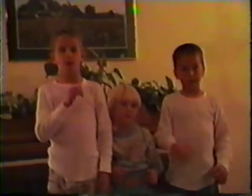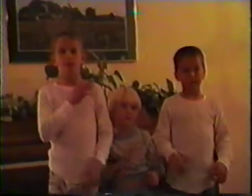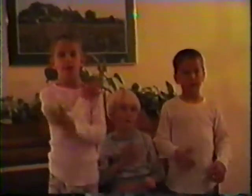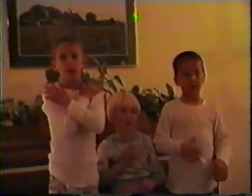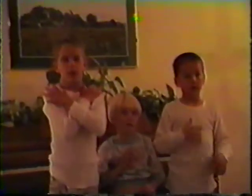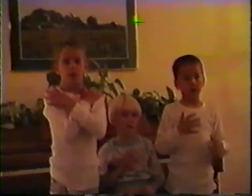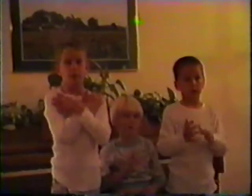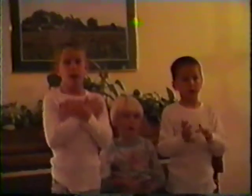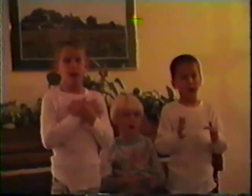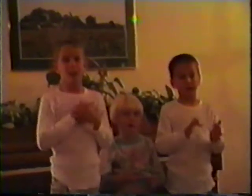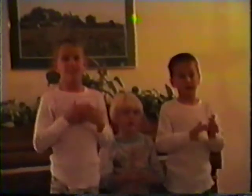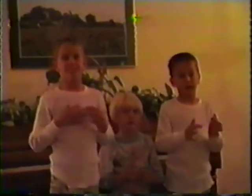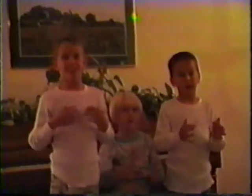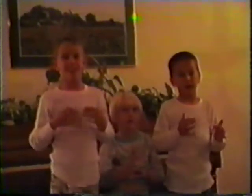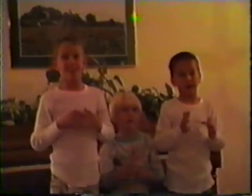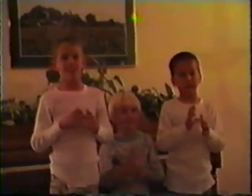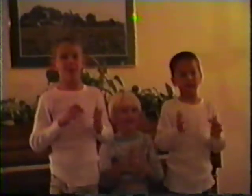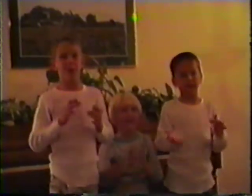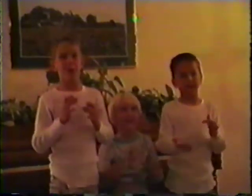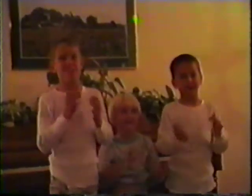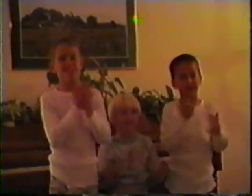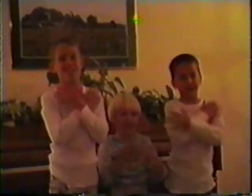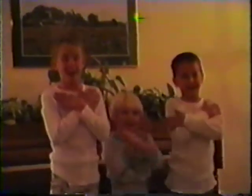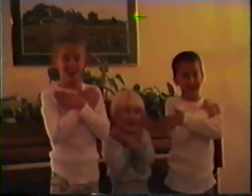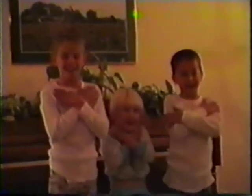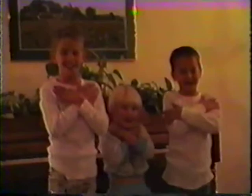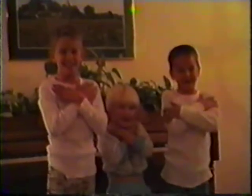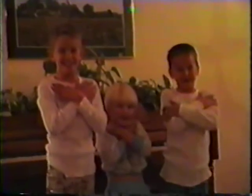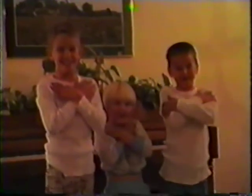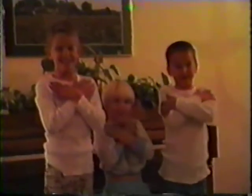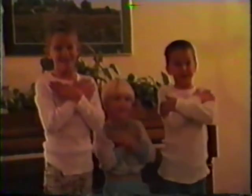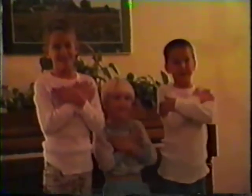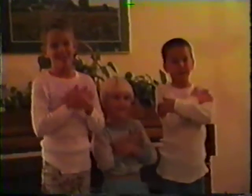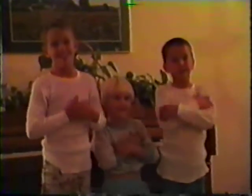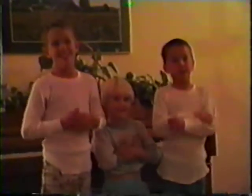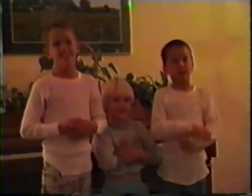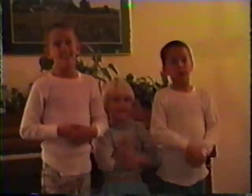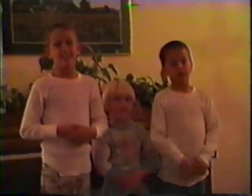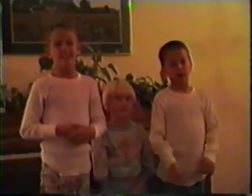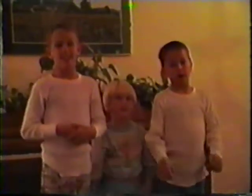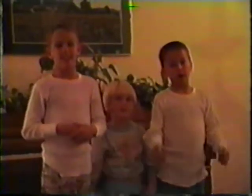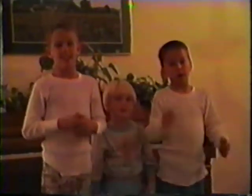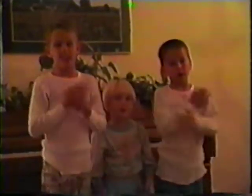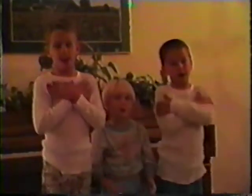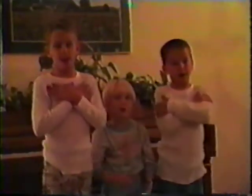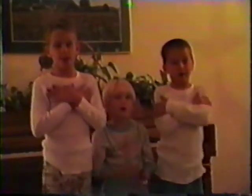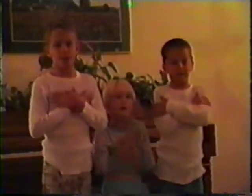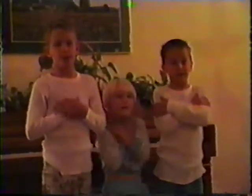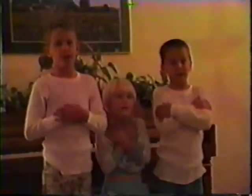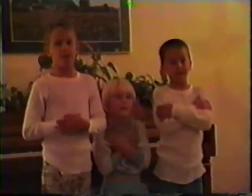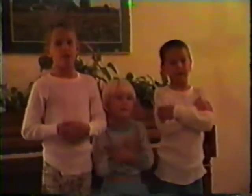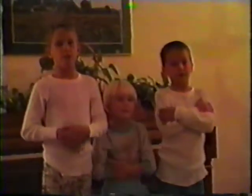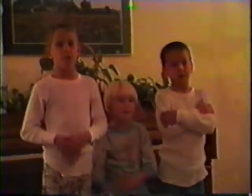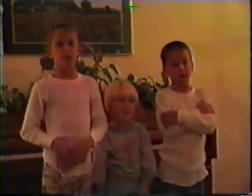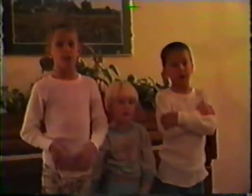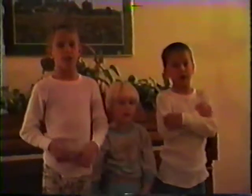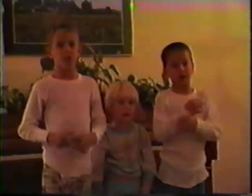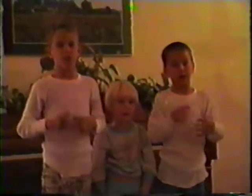feel my Savior's love, the love He freely